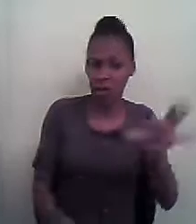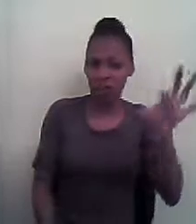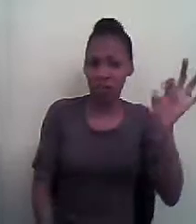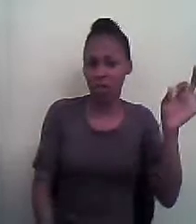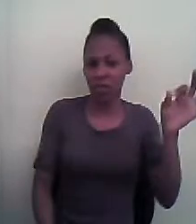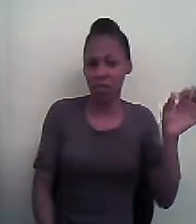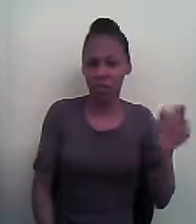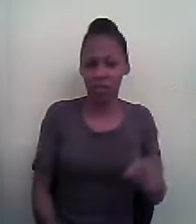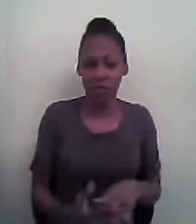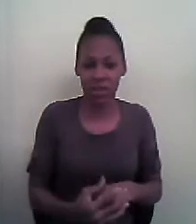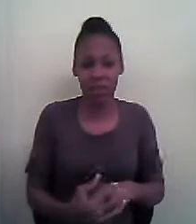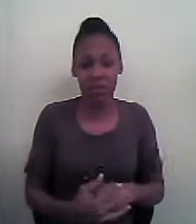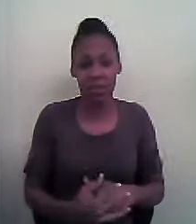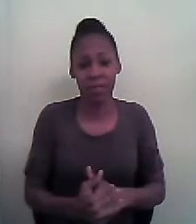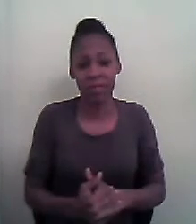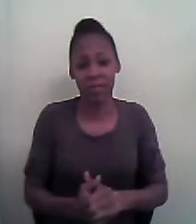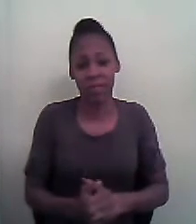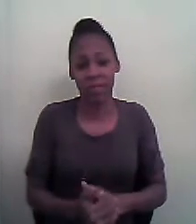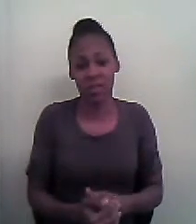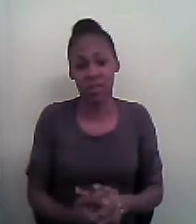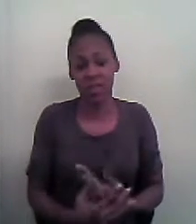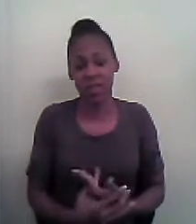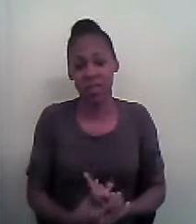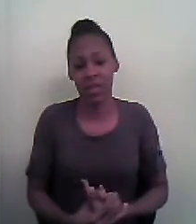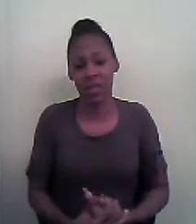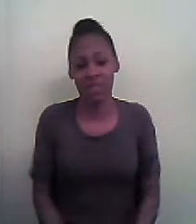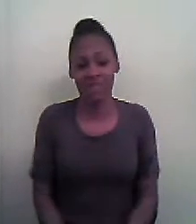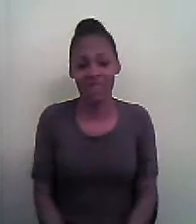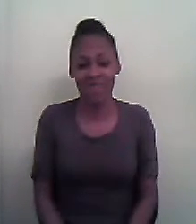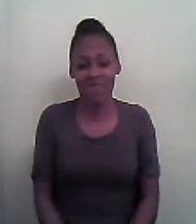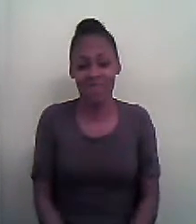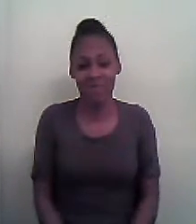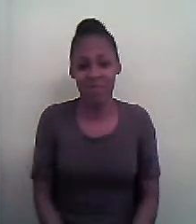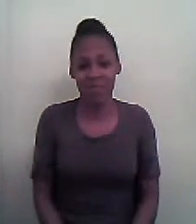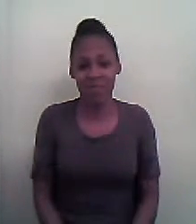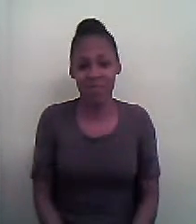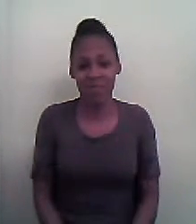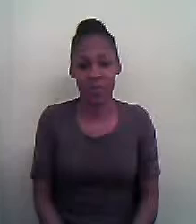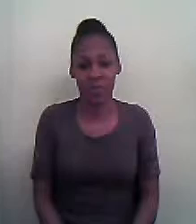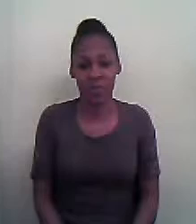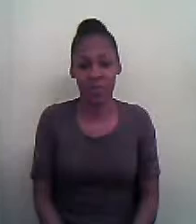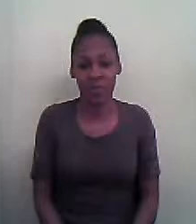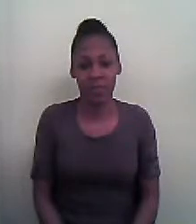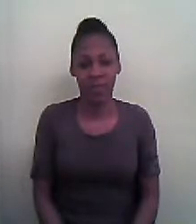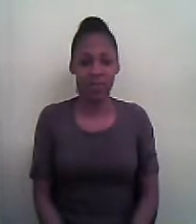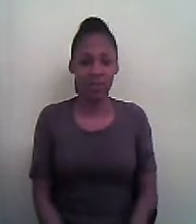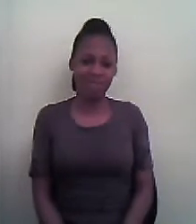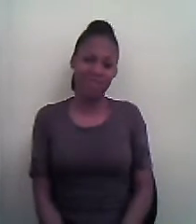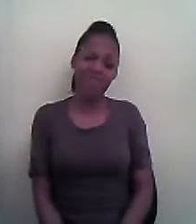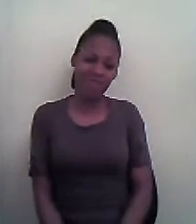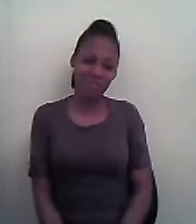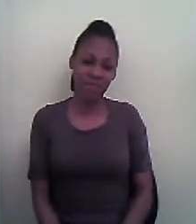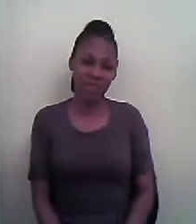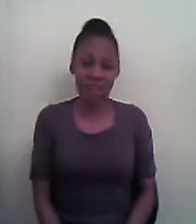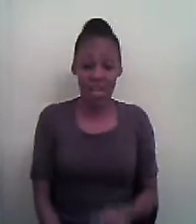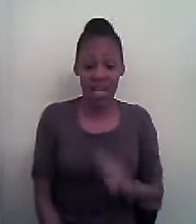into practice in a sort of academic way. Instead of just reading a paragraph and writing down the main idea, now they're doing it